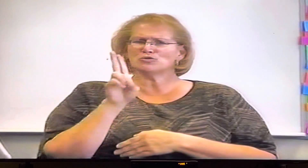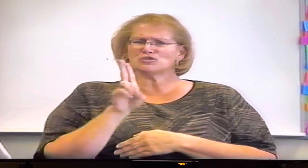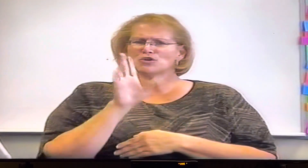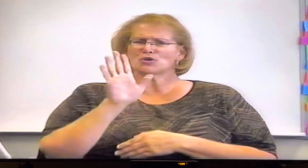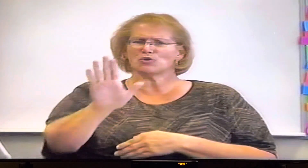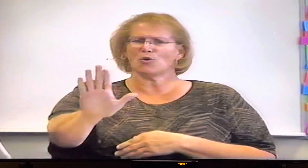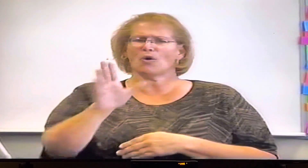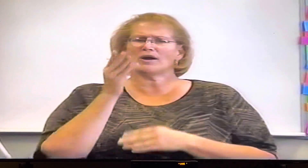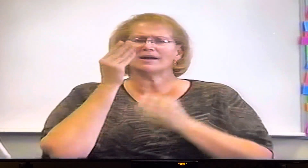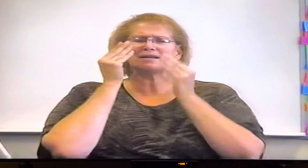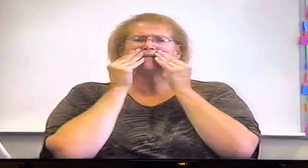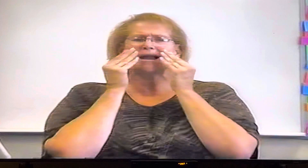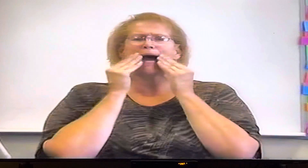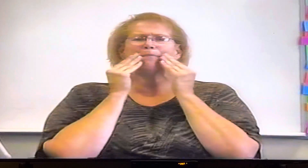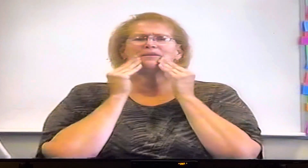use your napkin.